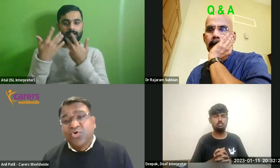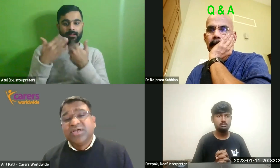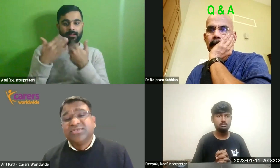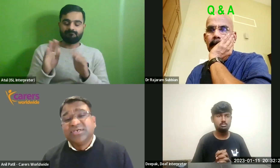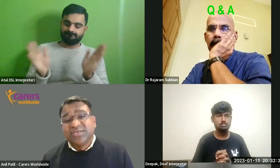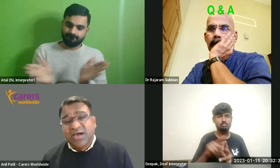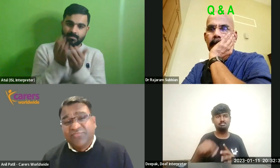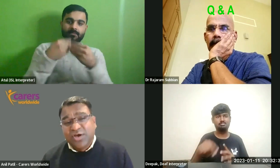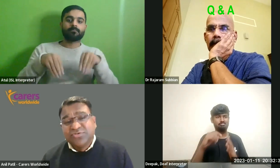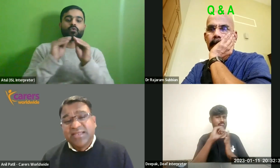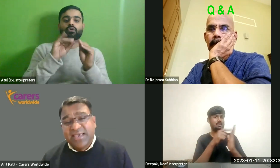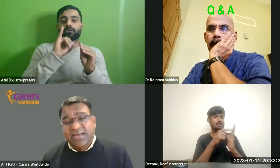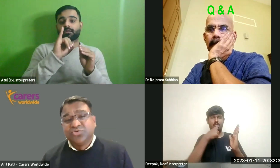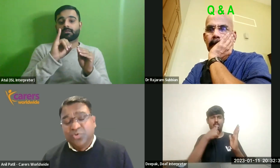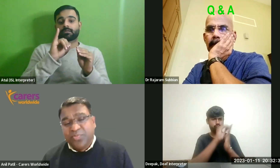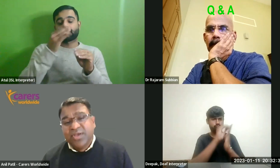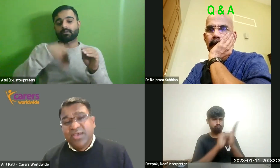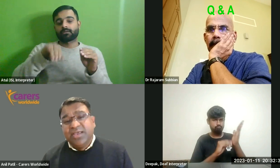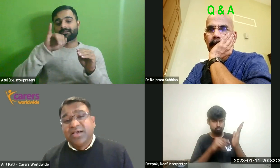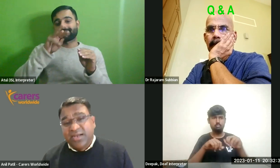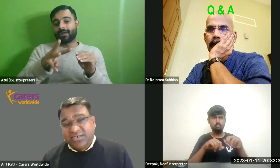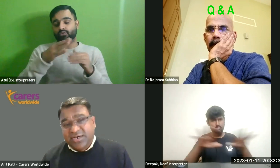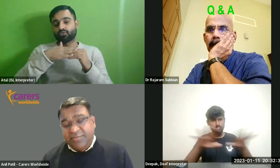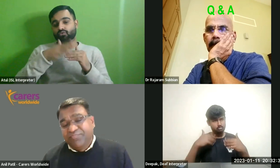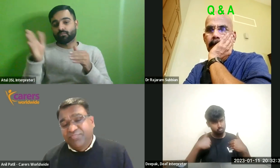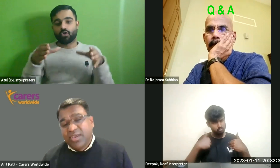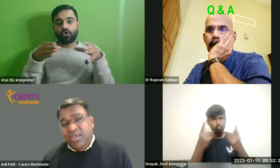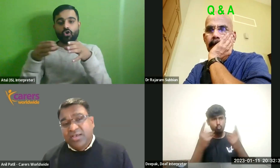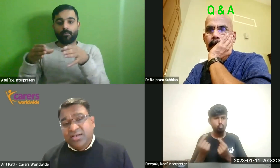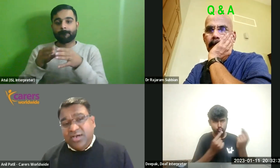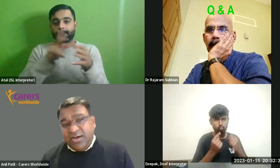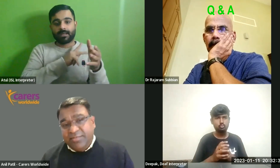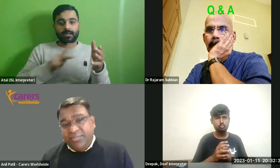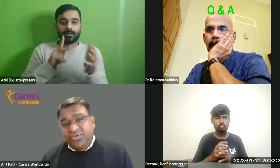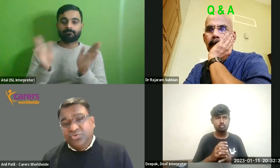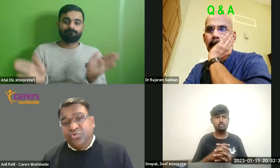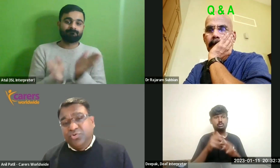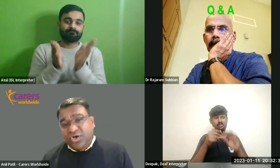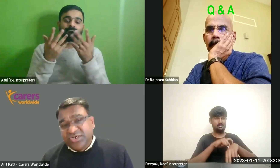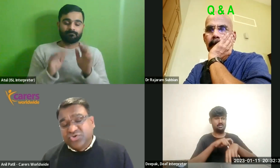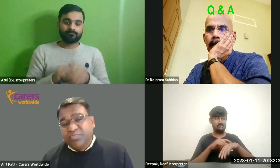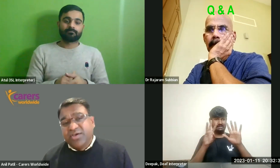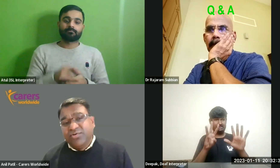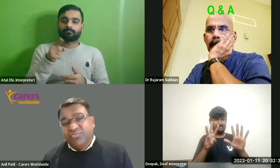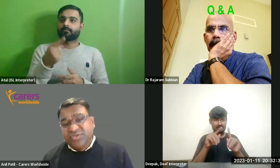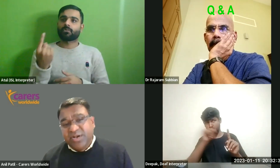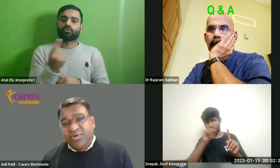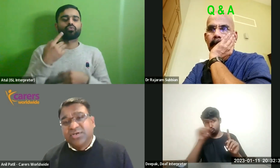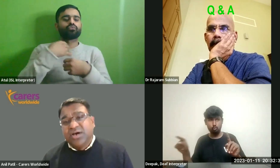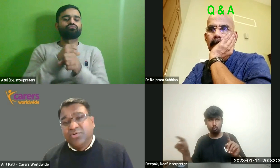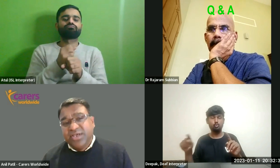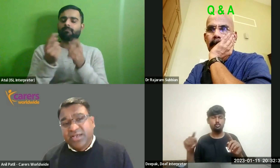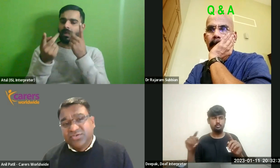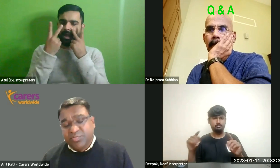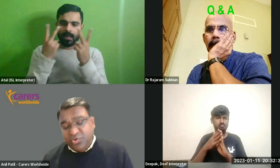promote more than 6,500 carers group in Karnataka. to not just to make visible,